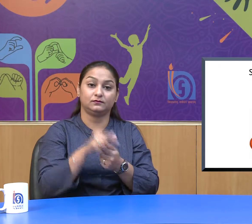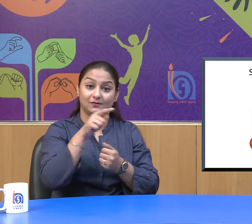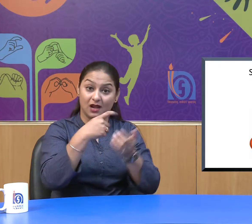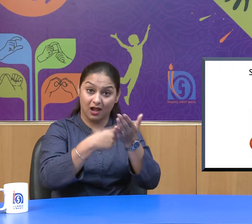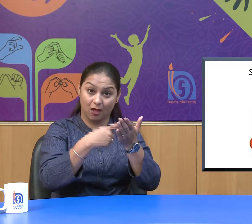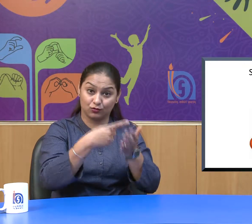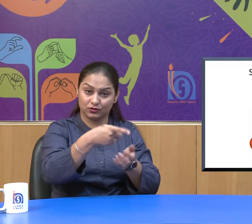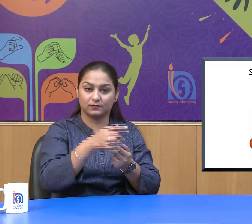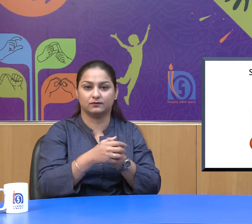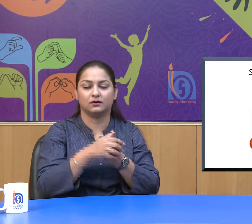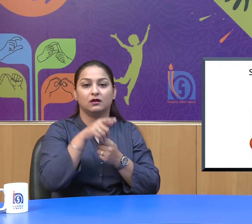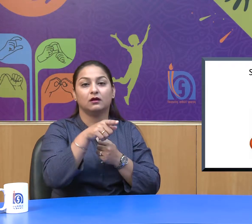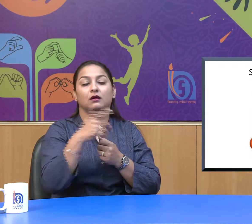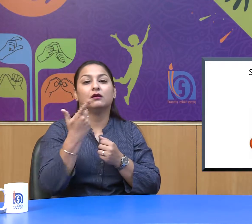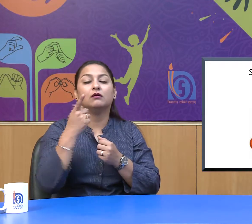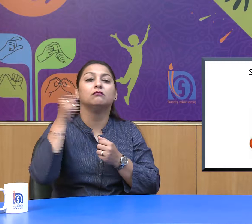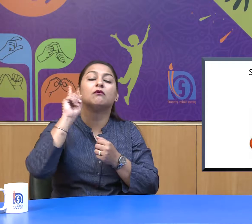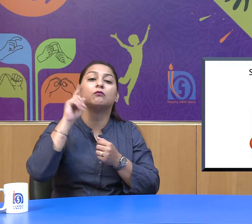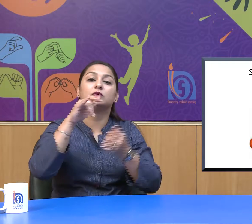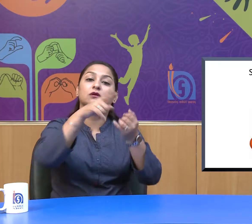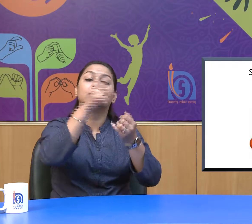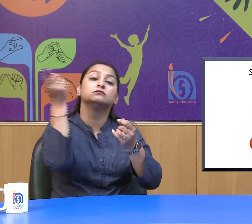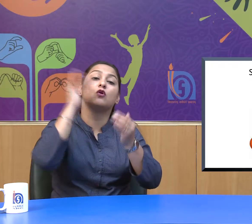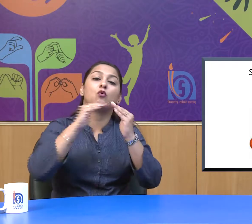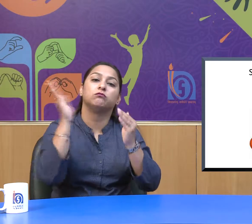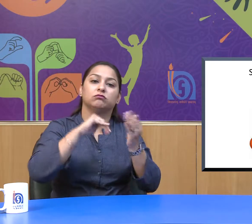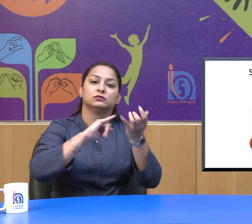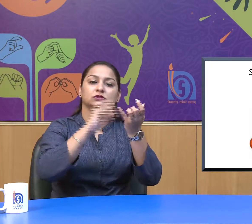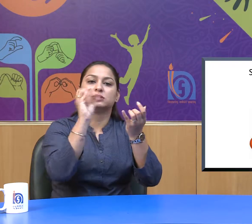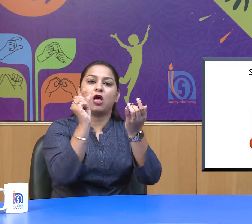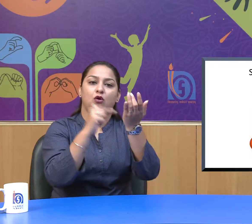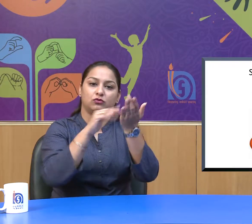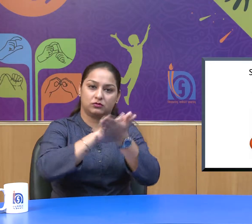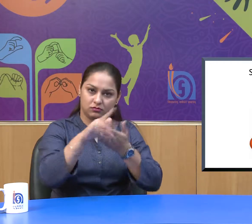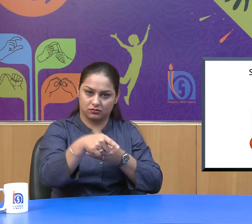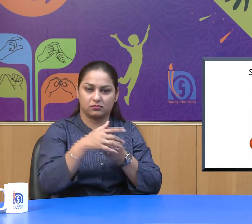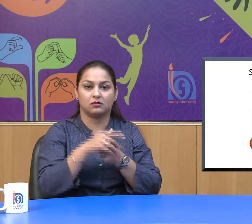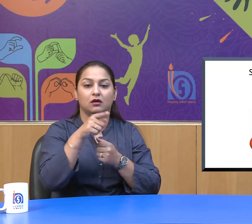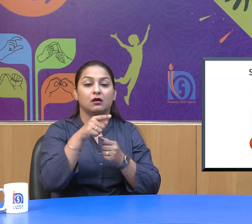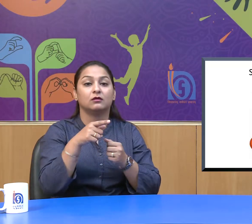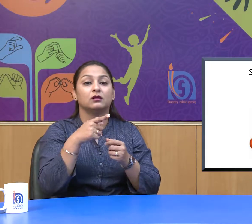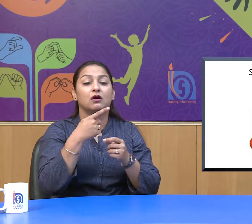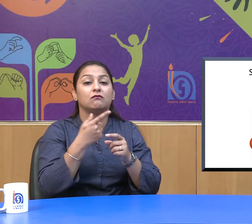Ramanuja was from the south and he taught in the language of the common